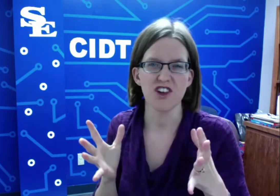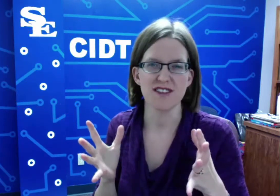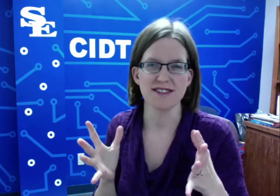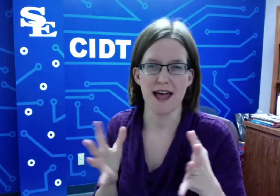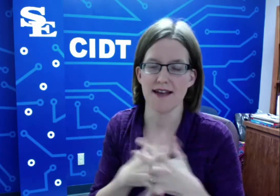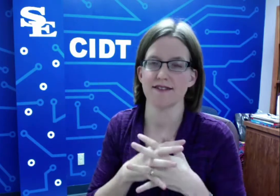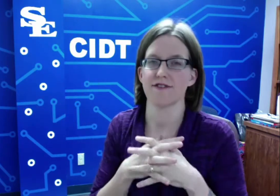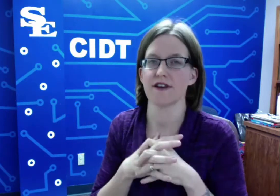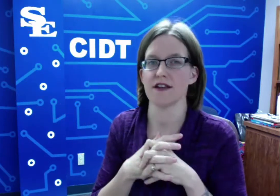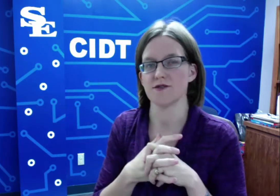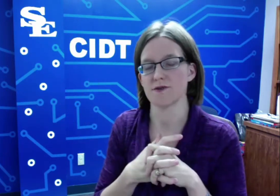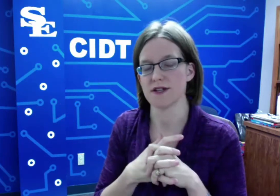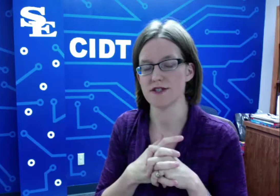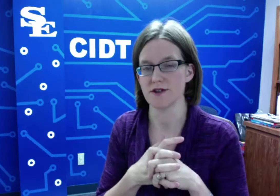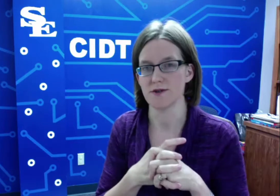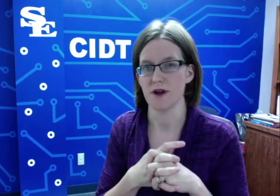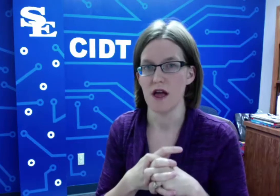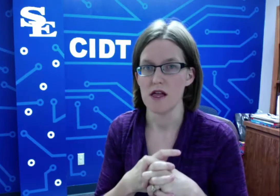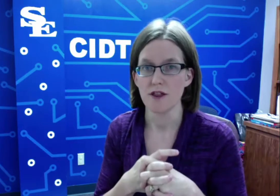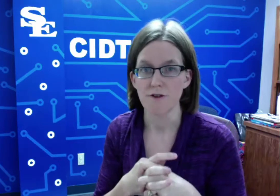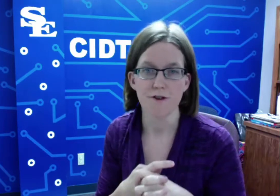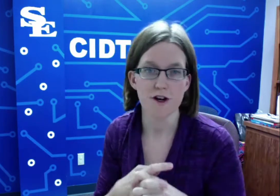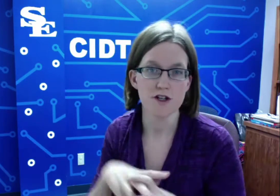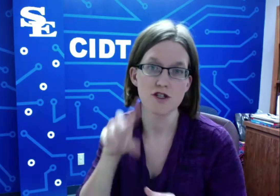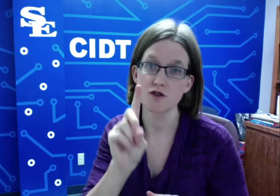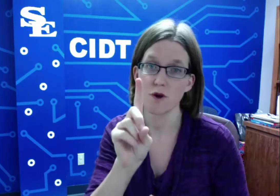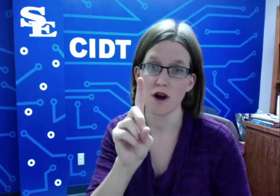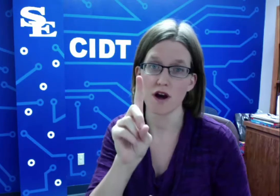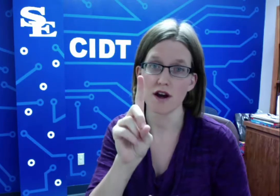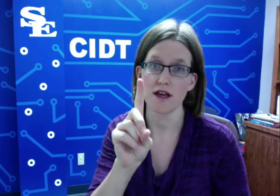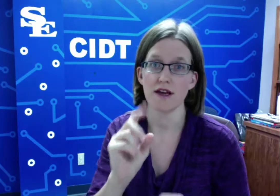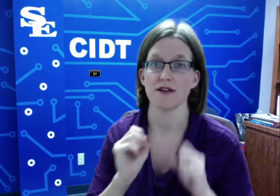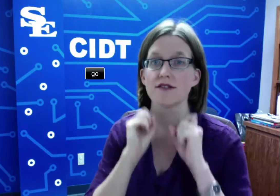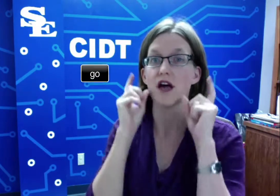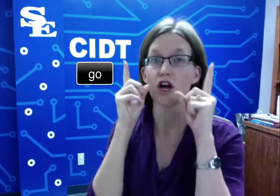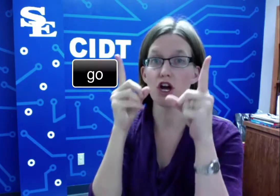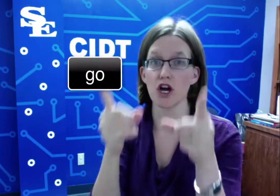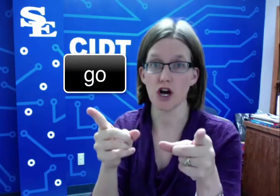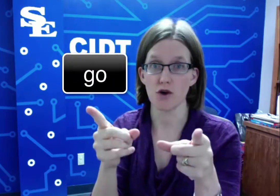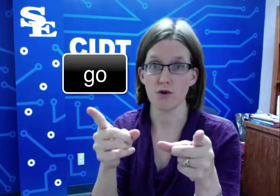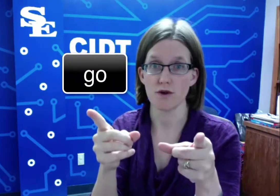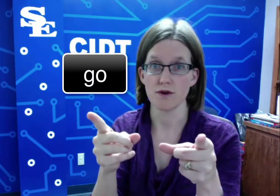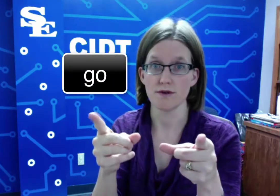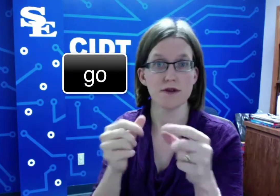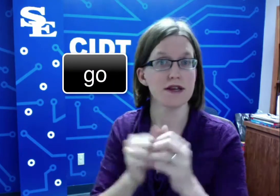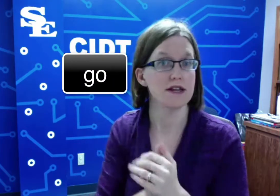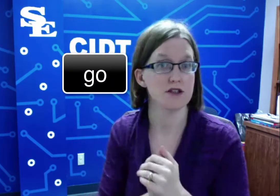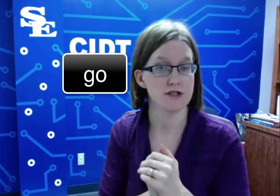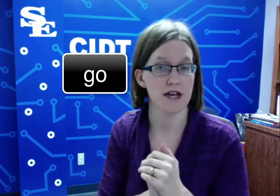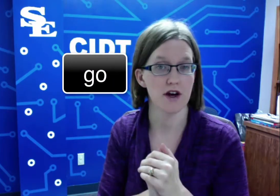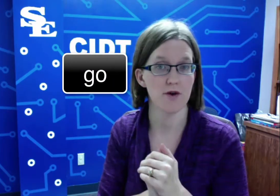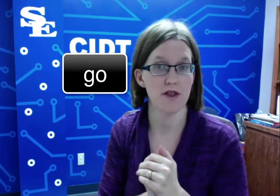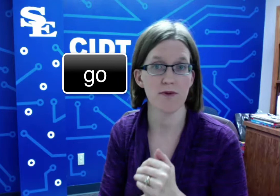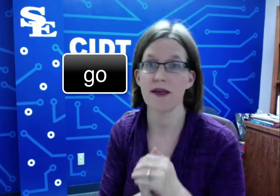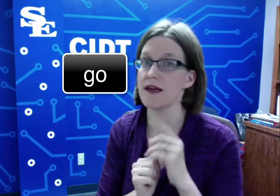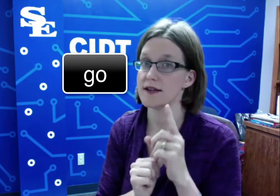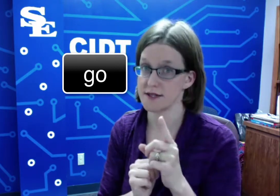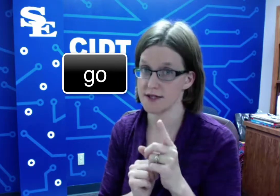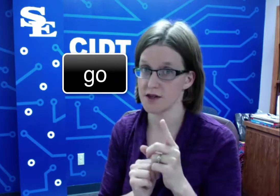you the signs for each one too. The first word is go. Can you say go with me? See the